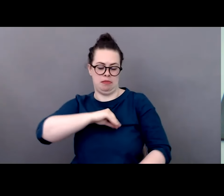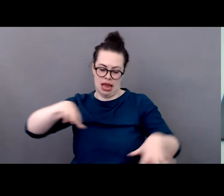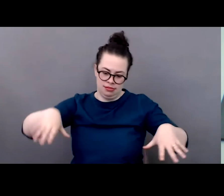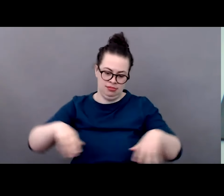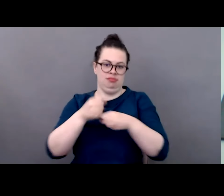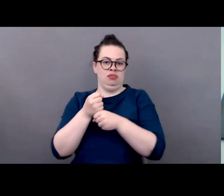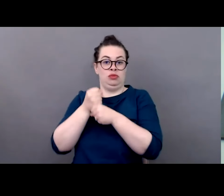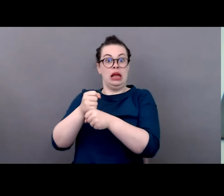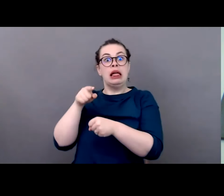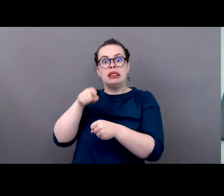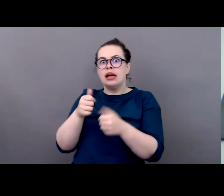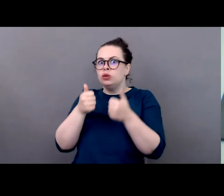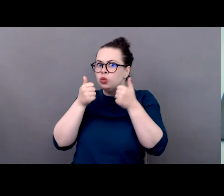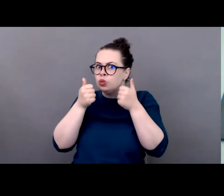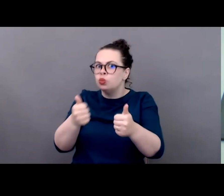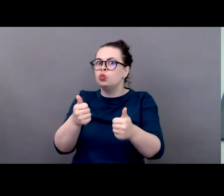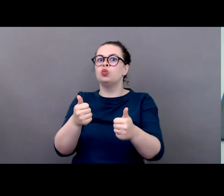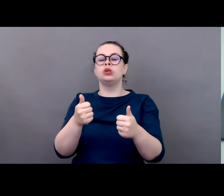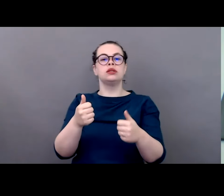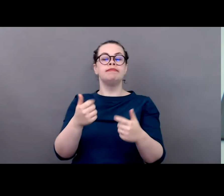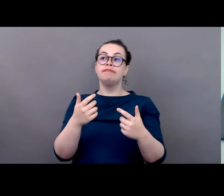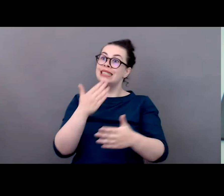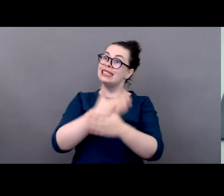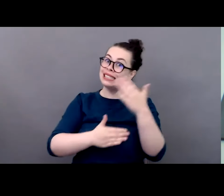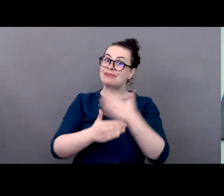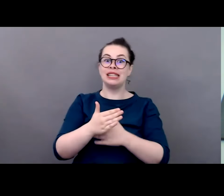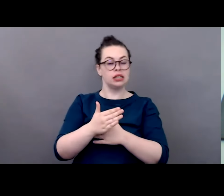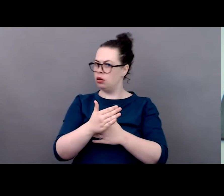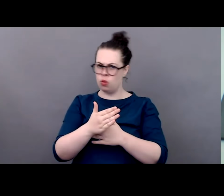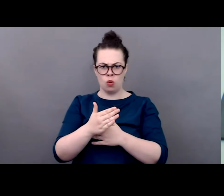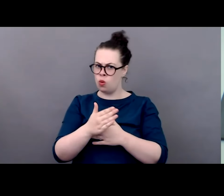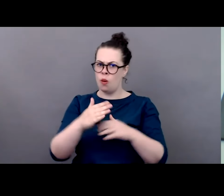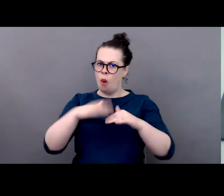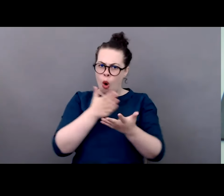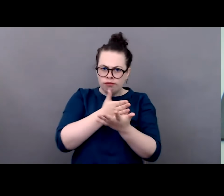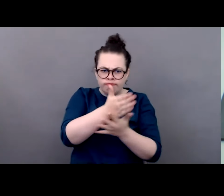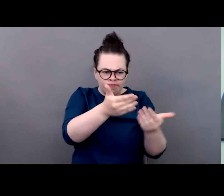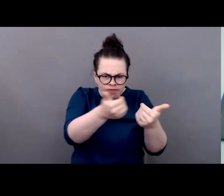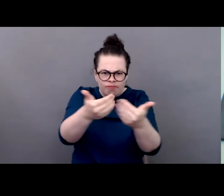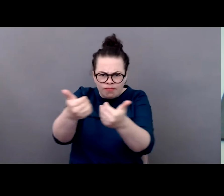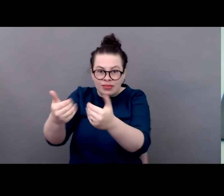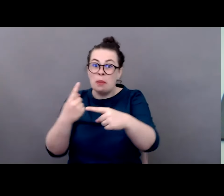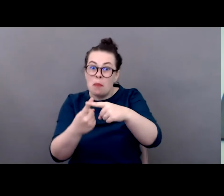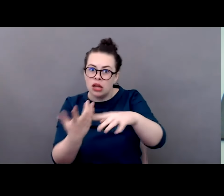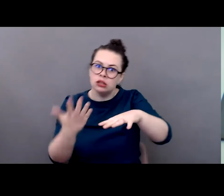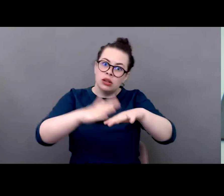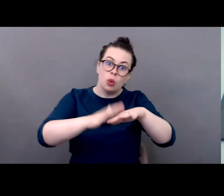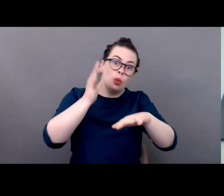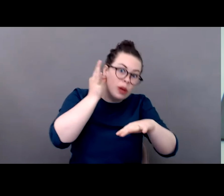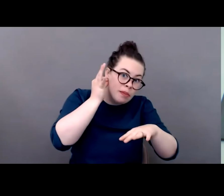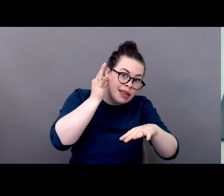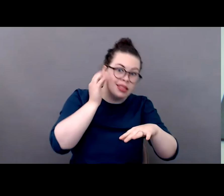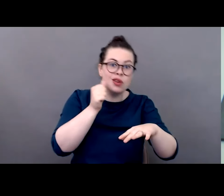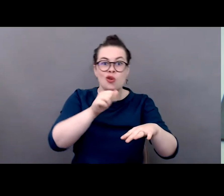very tailored information regarding women and girls with disabilities in Spain, and that is really important